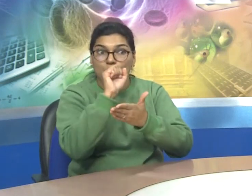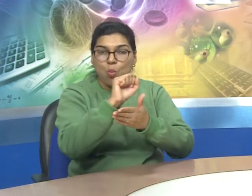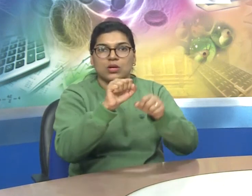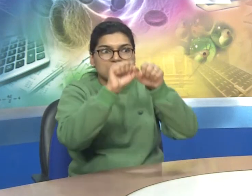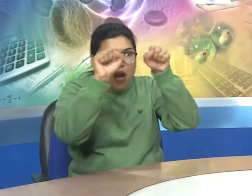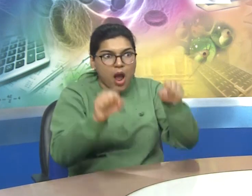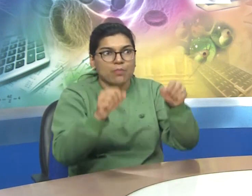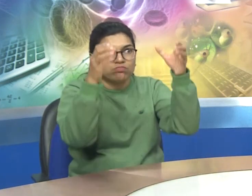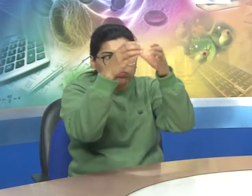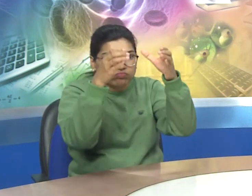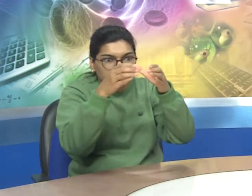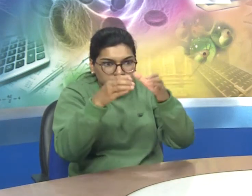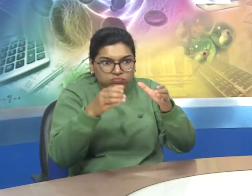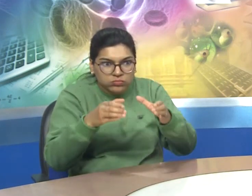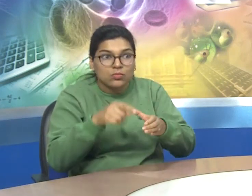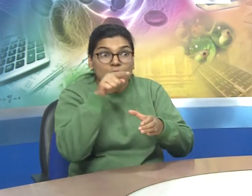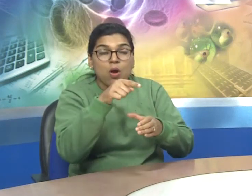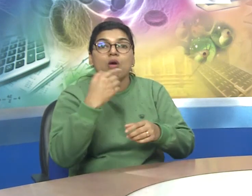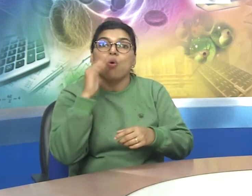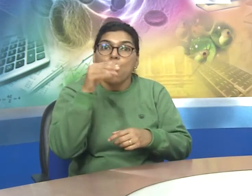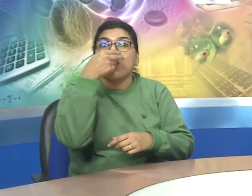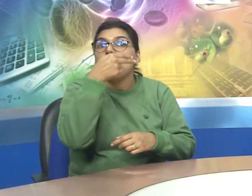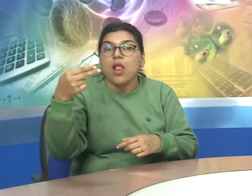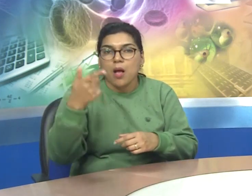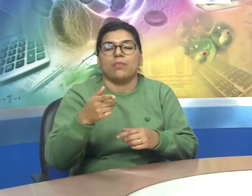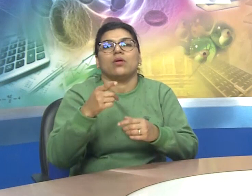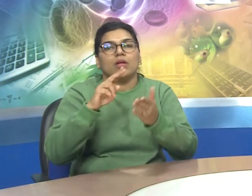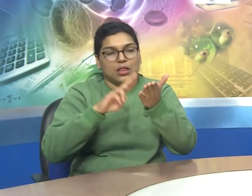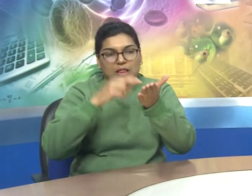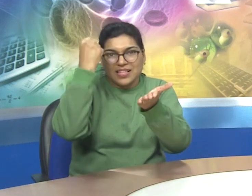of providing notation is referred to as notational system.